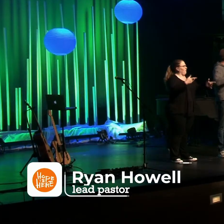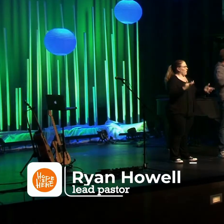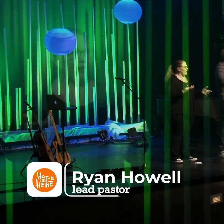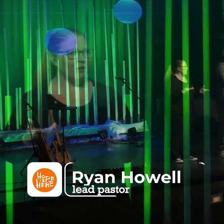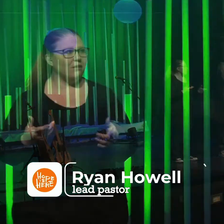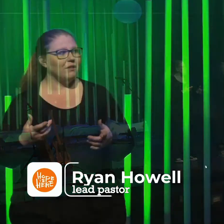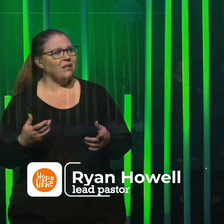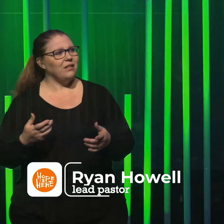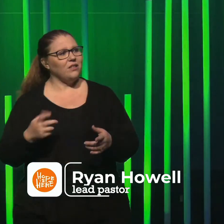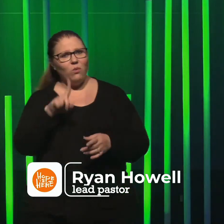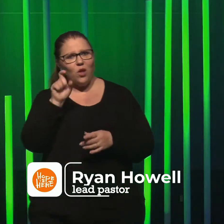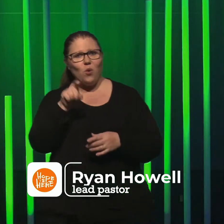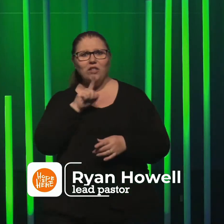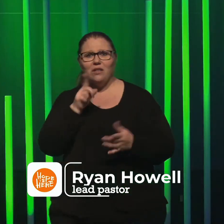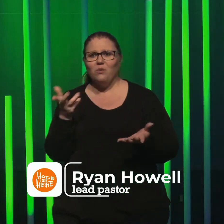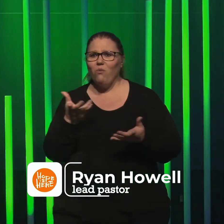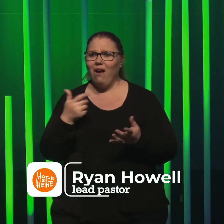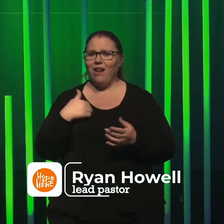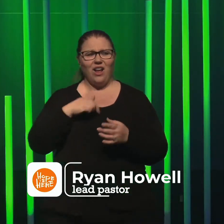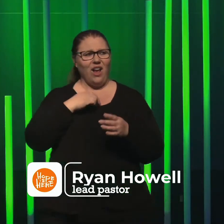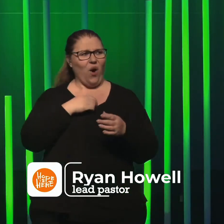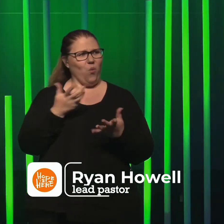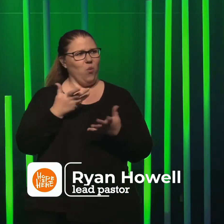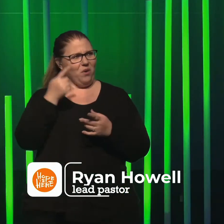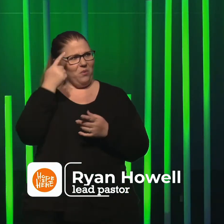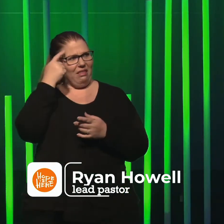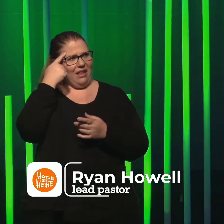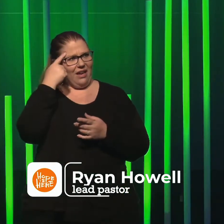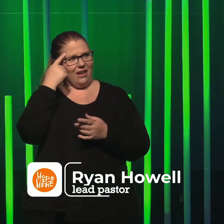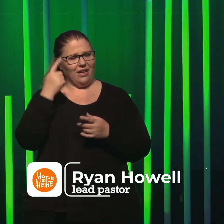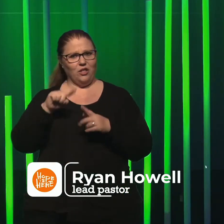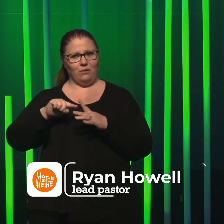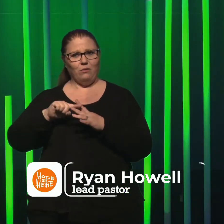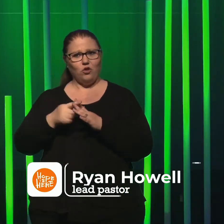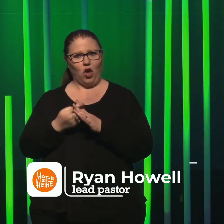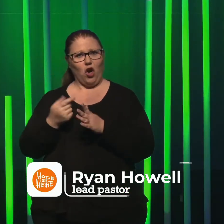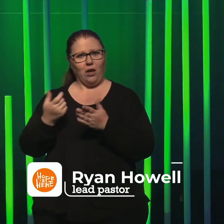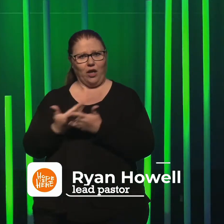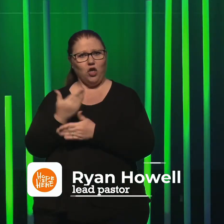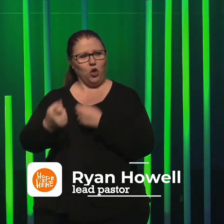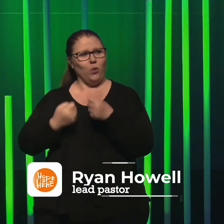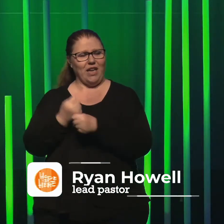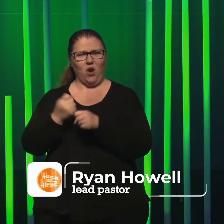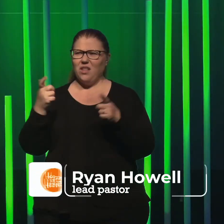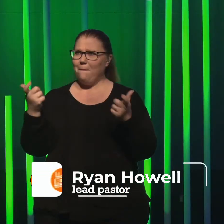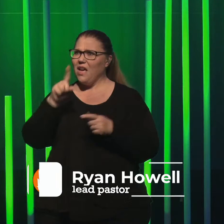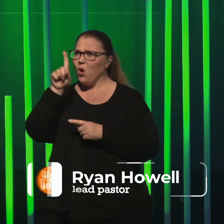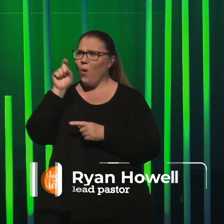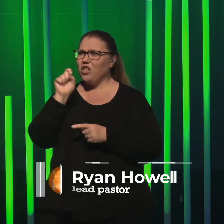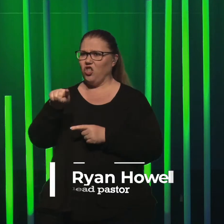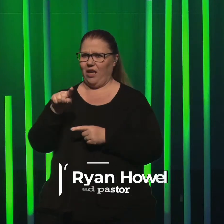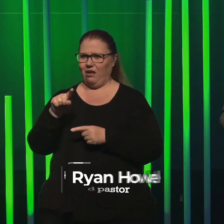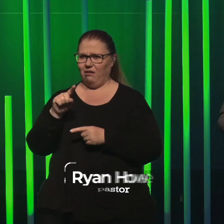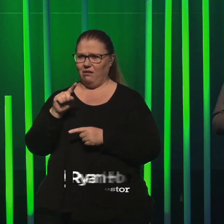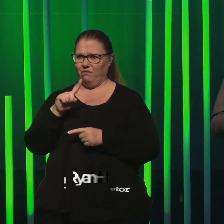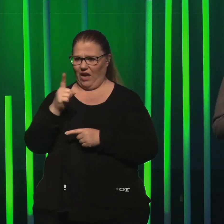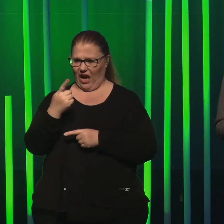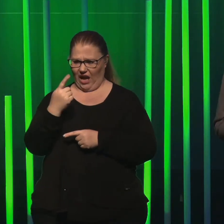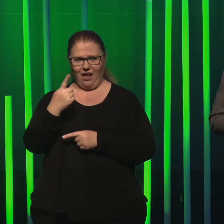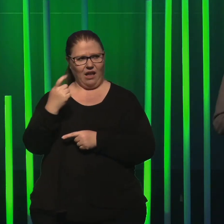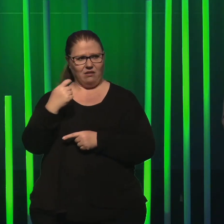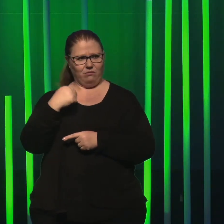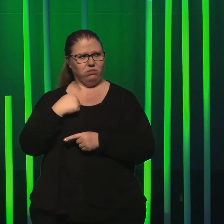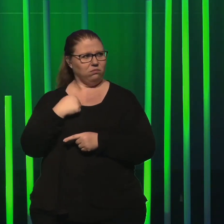so the question is, like, where do we think as we kind of enter into a new year, we want to ask this big question of ourselves. It's your first fill-in if you're